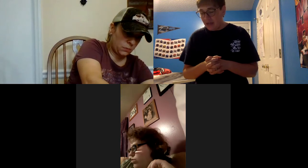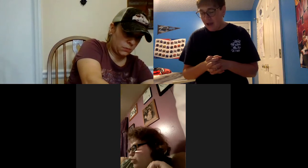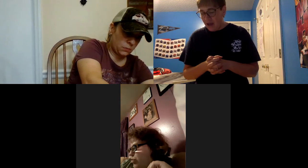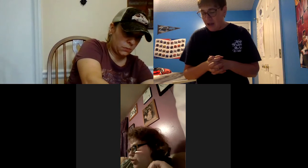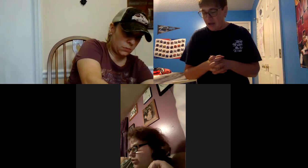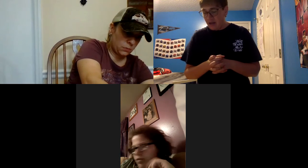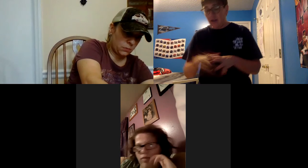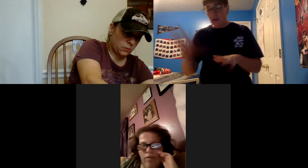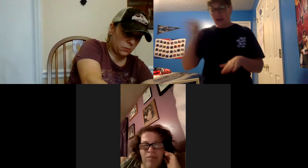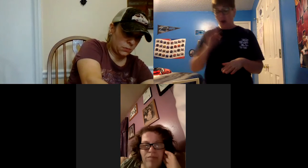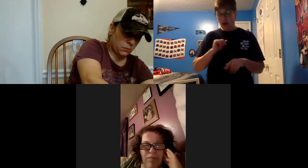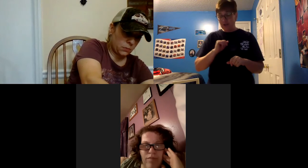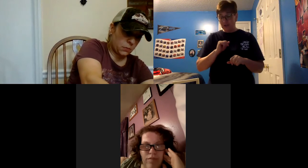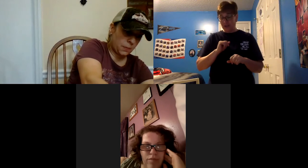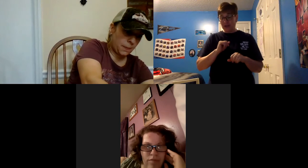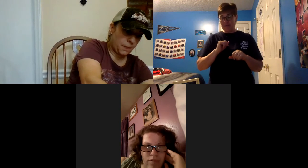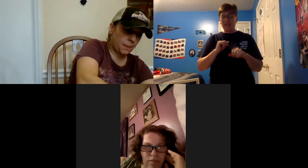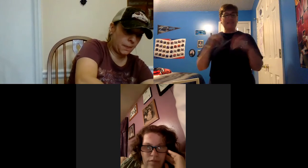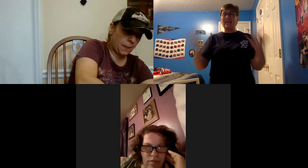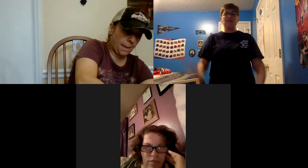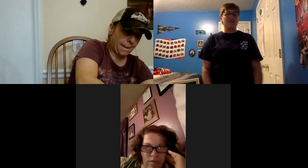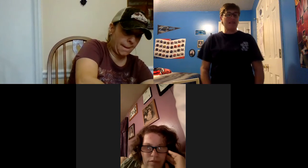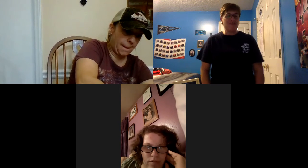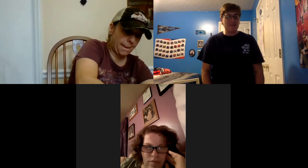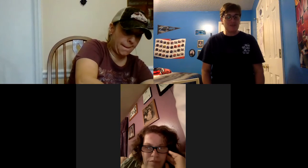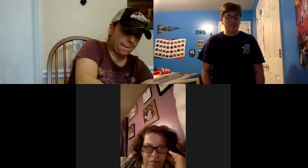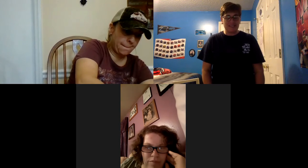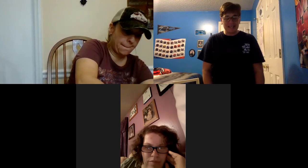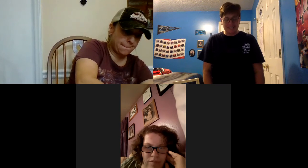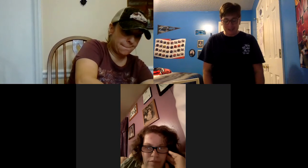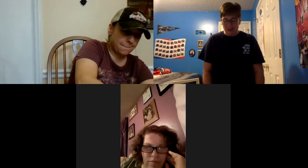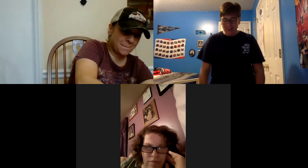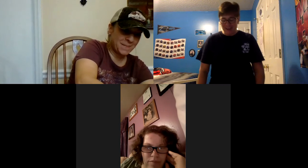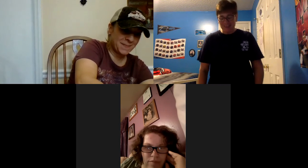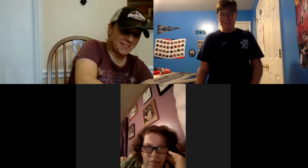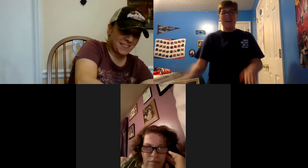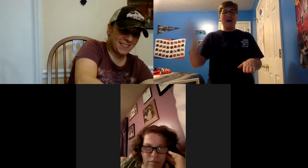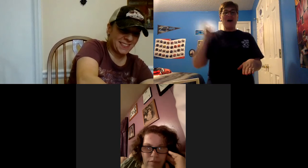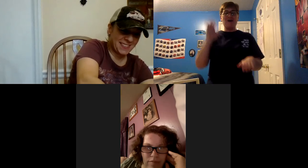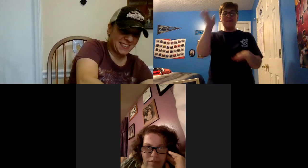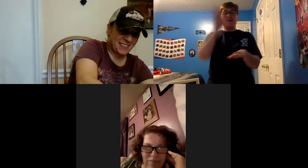Anyways, okay, on your shirt and pants. I can't believe I left this sentence on there.